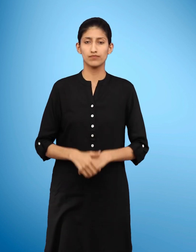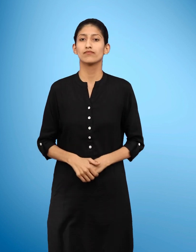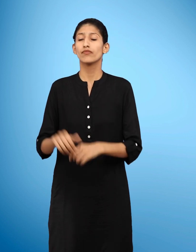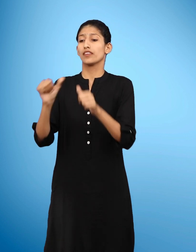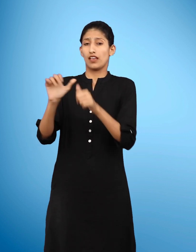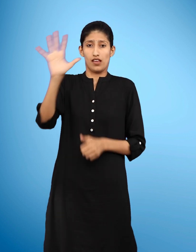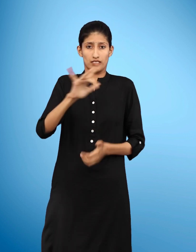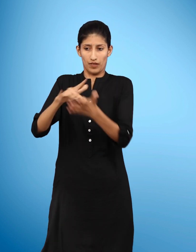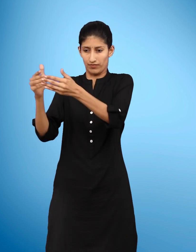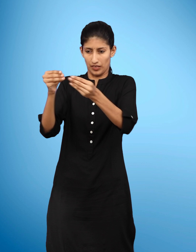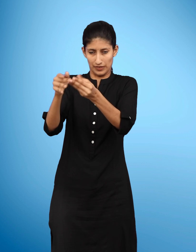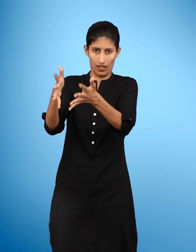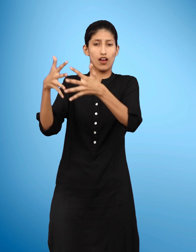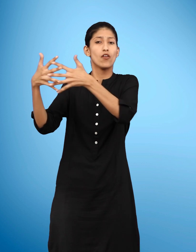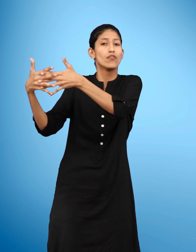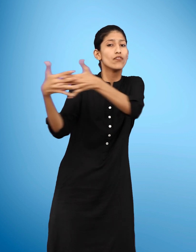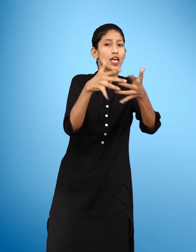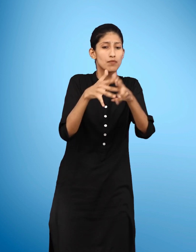seaports at the mouth of the river Indus.